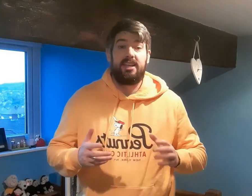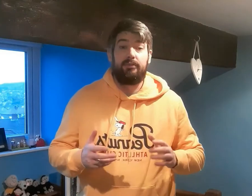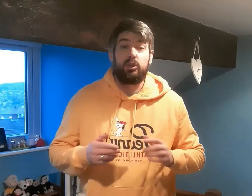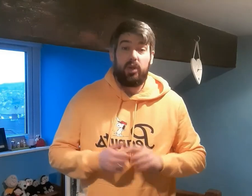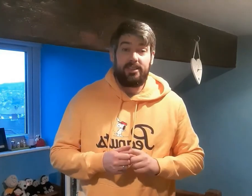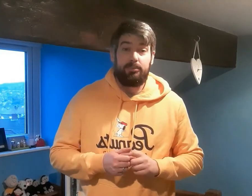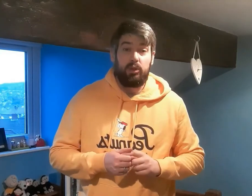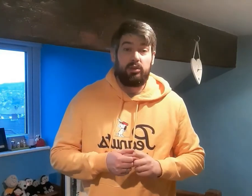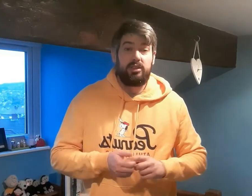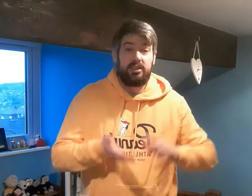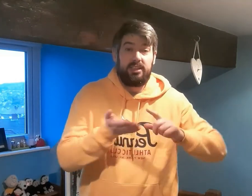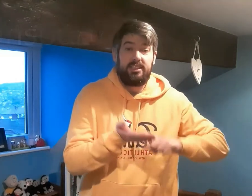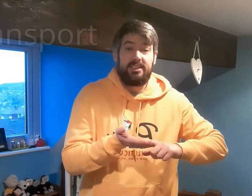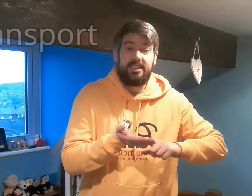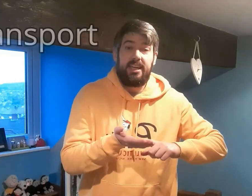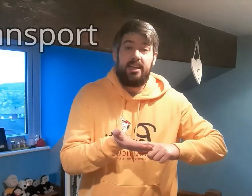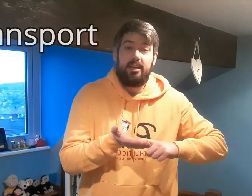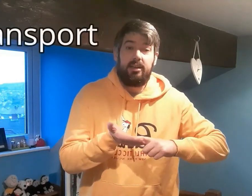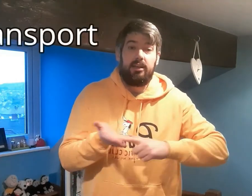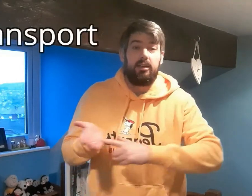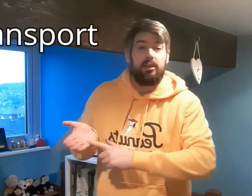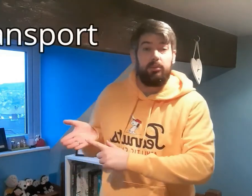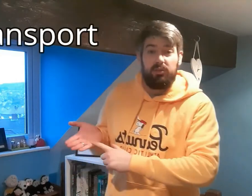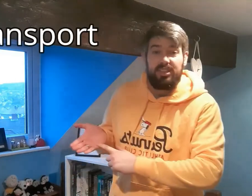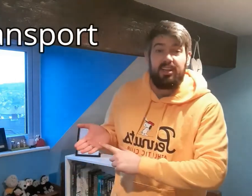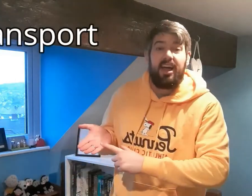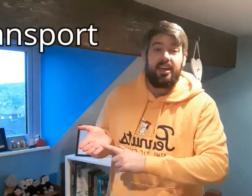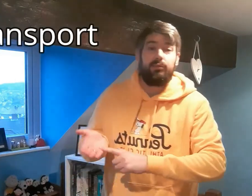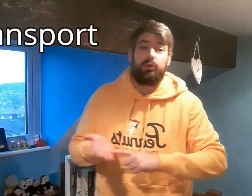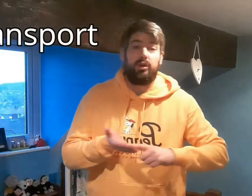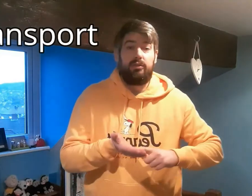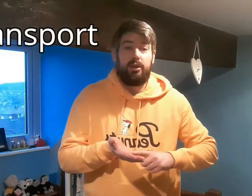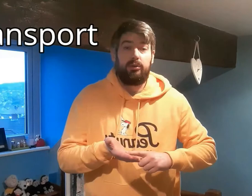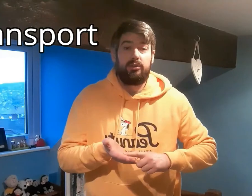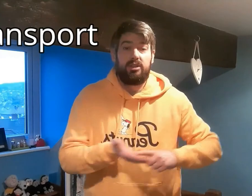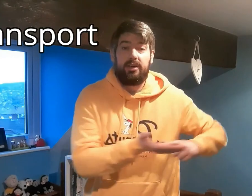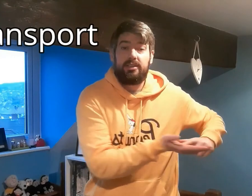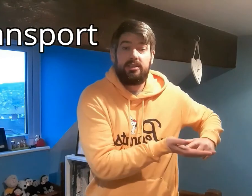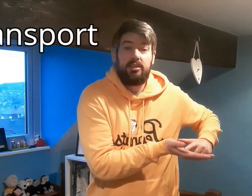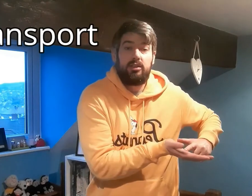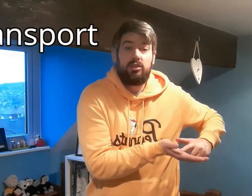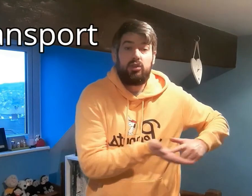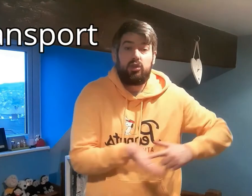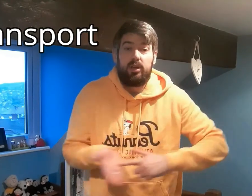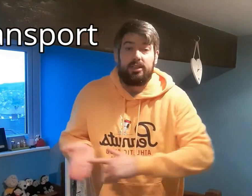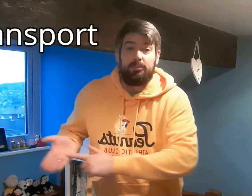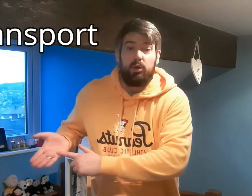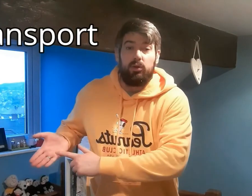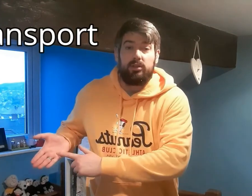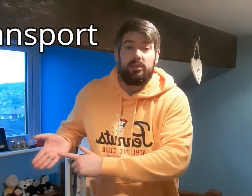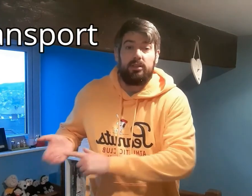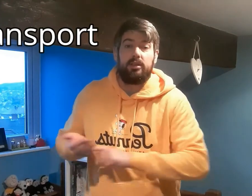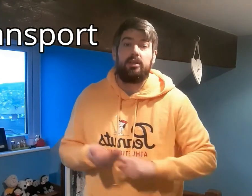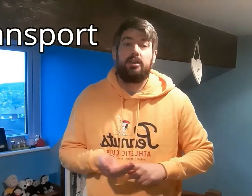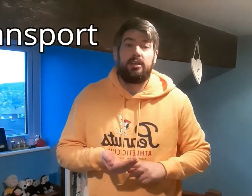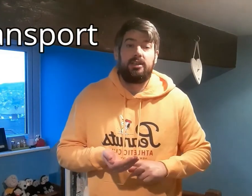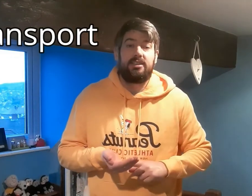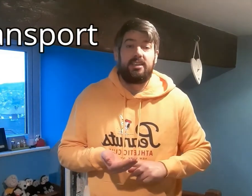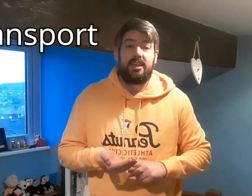The sign for transport is a T that moves in a line in front of you. So it's transport. So that sign